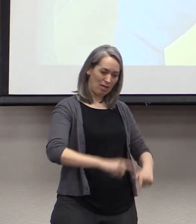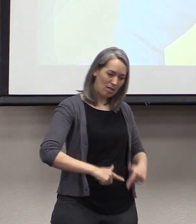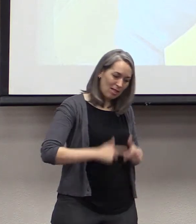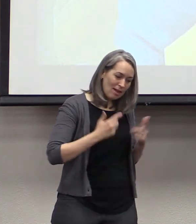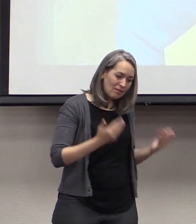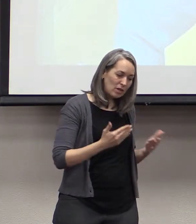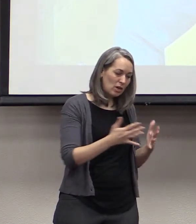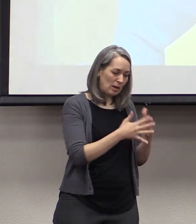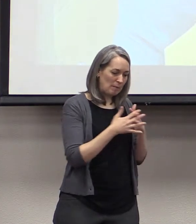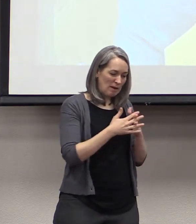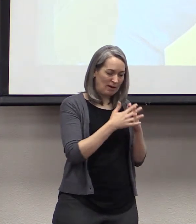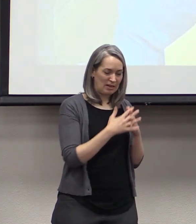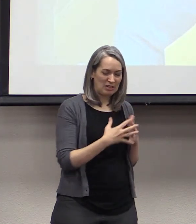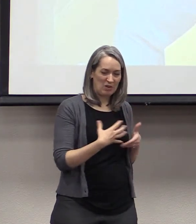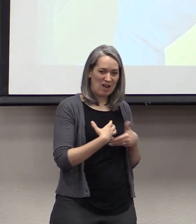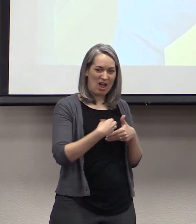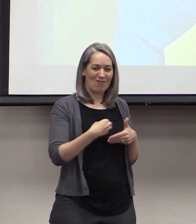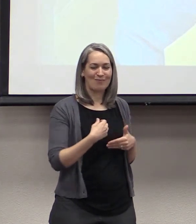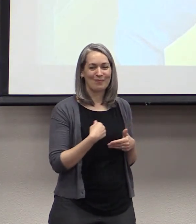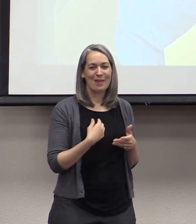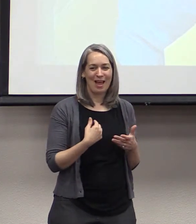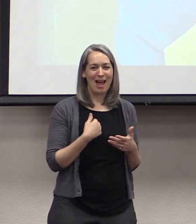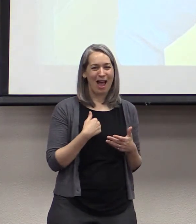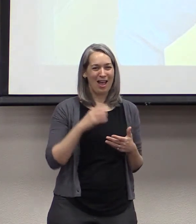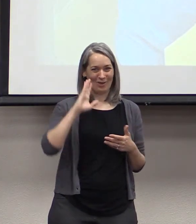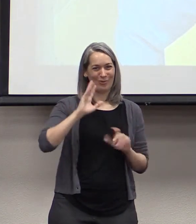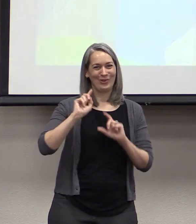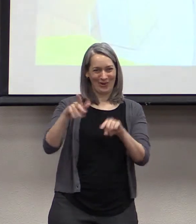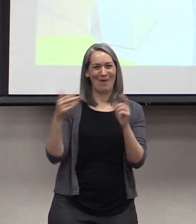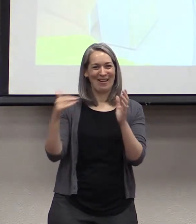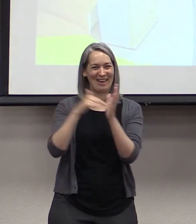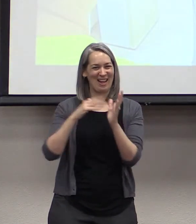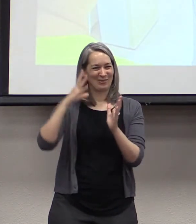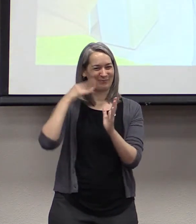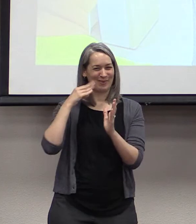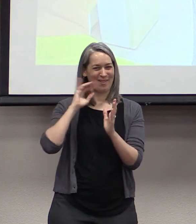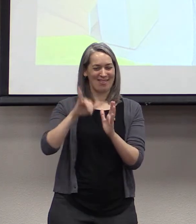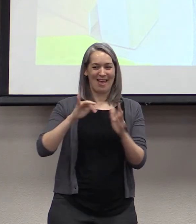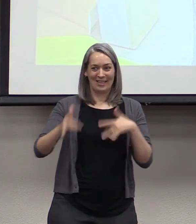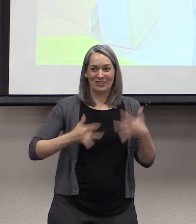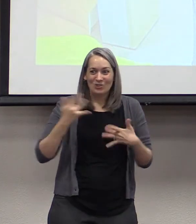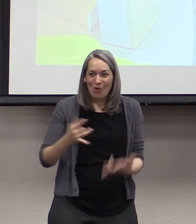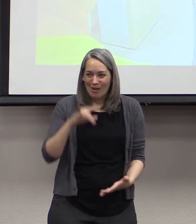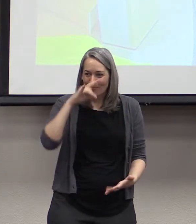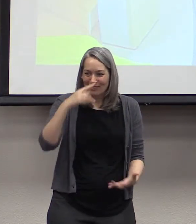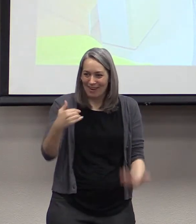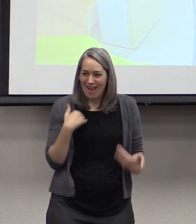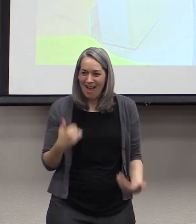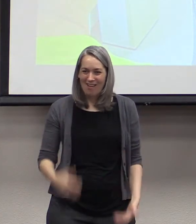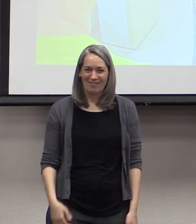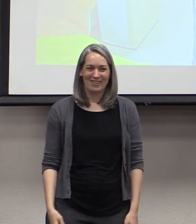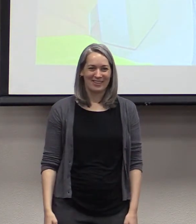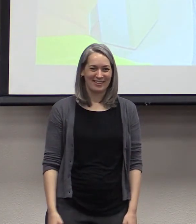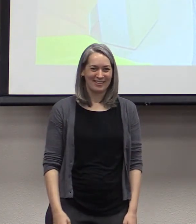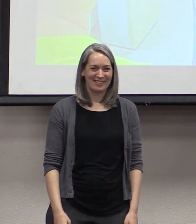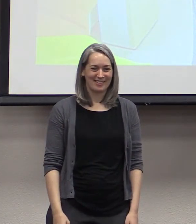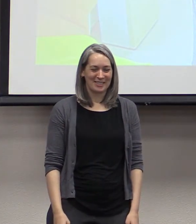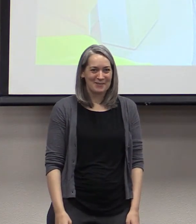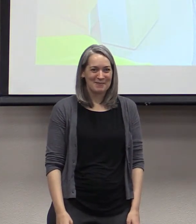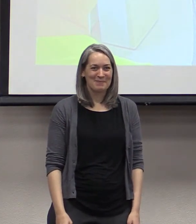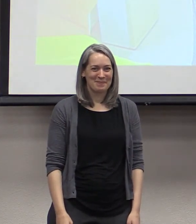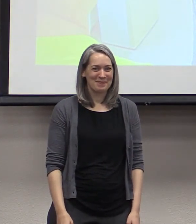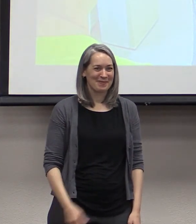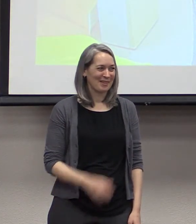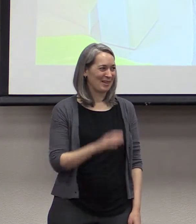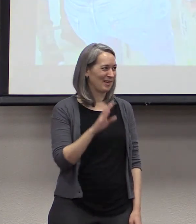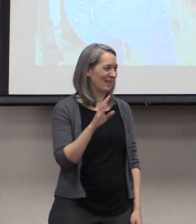say that I would definitely go back again just to experience that joy that those kids had again. So other than that, I'll give